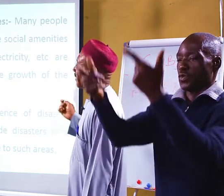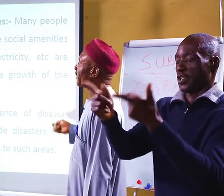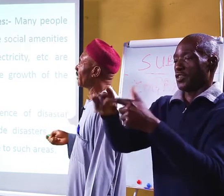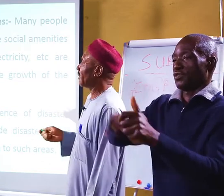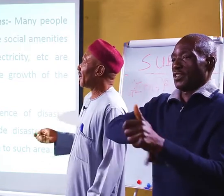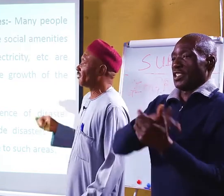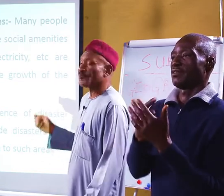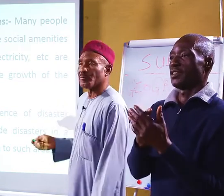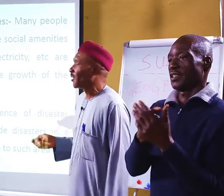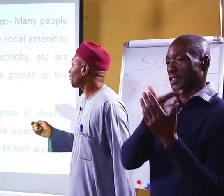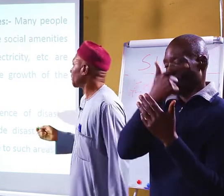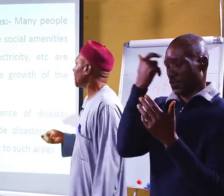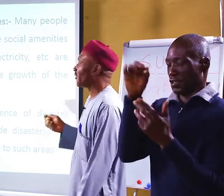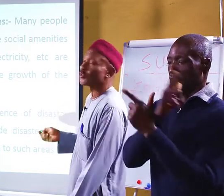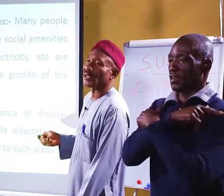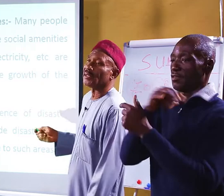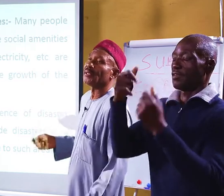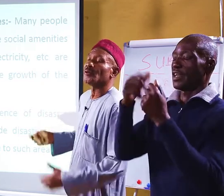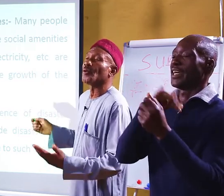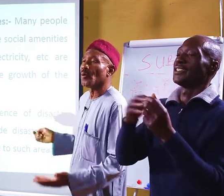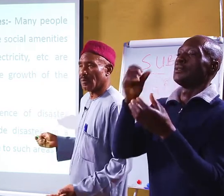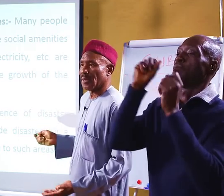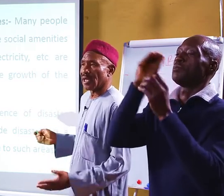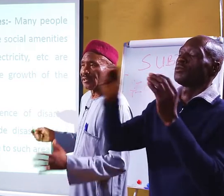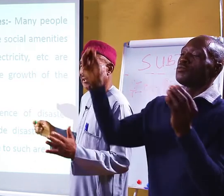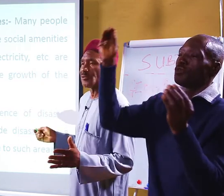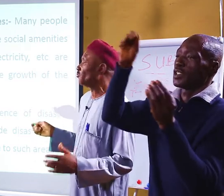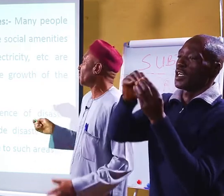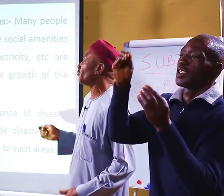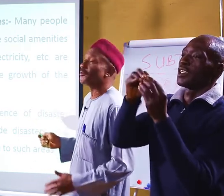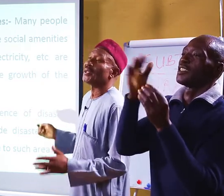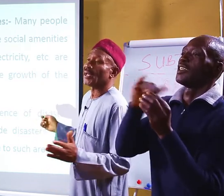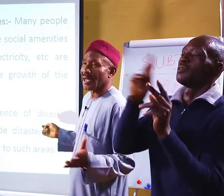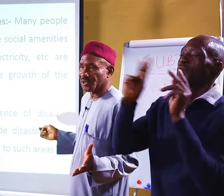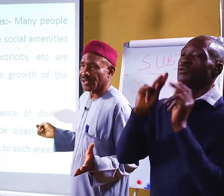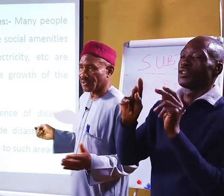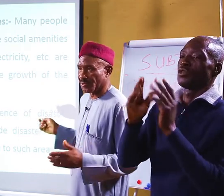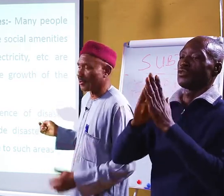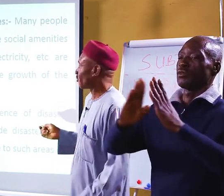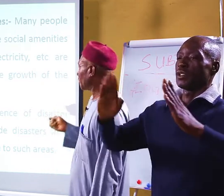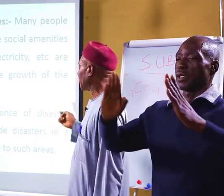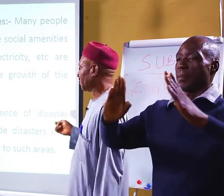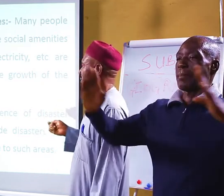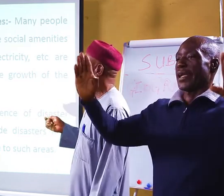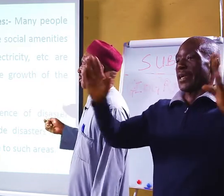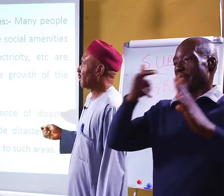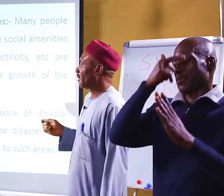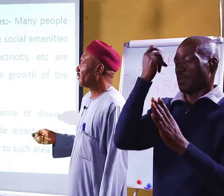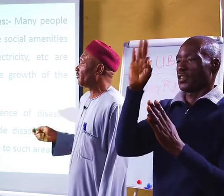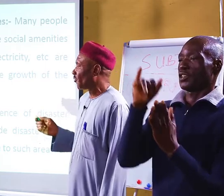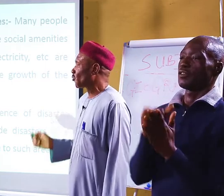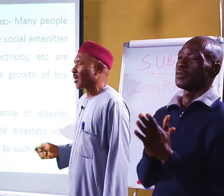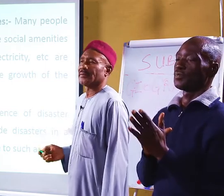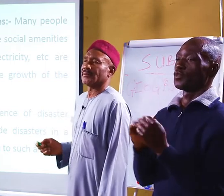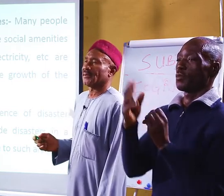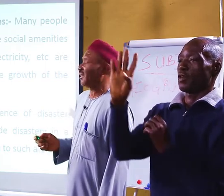go to that area. And the population eventually grow, and the settlement will be enlarged as a result of that. Now,